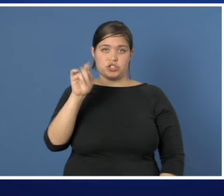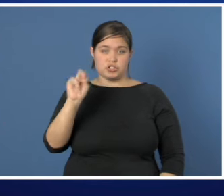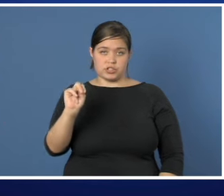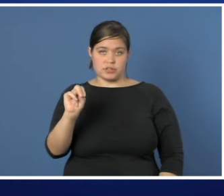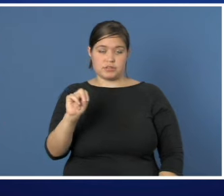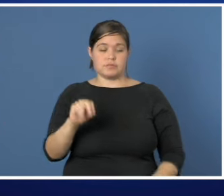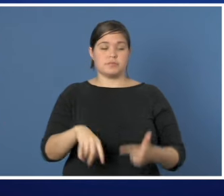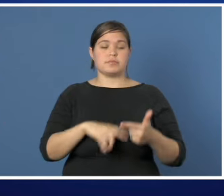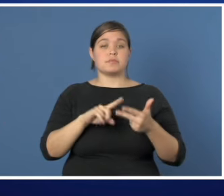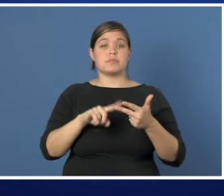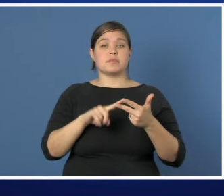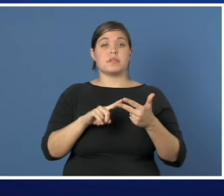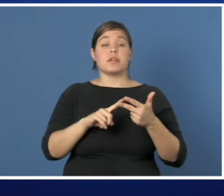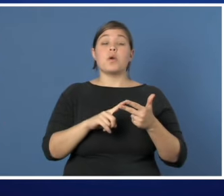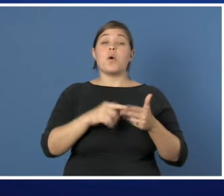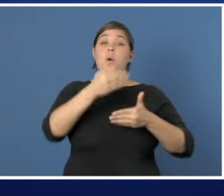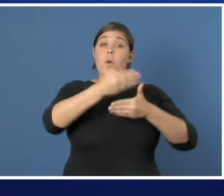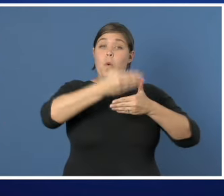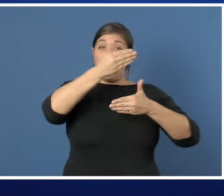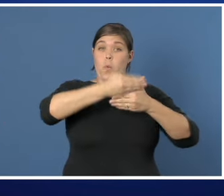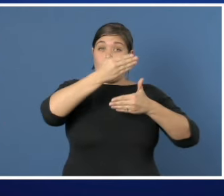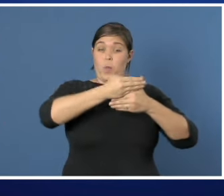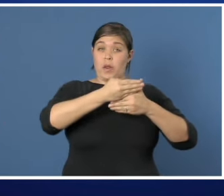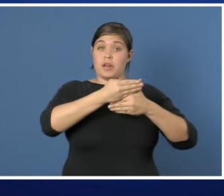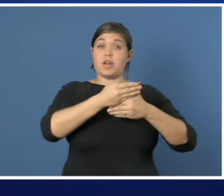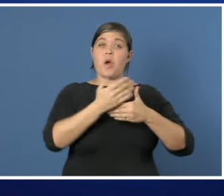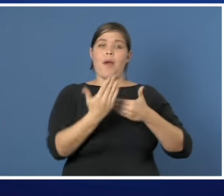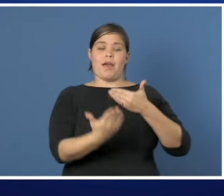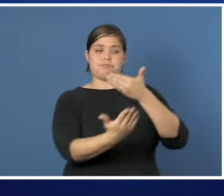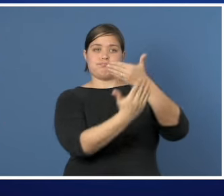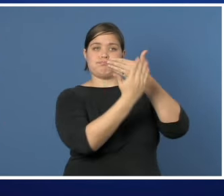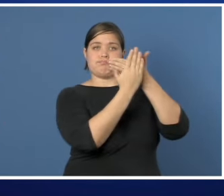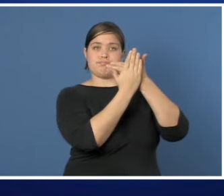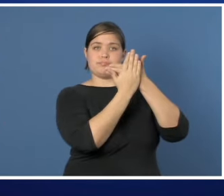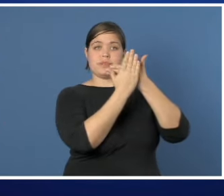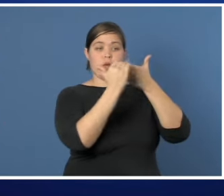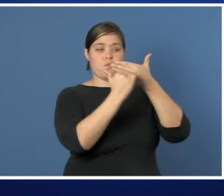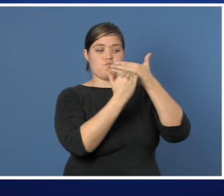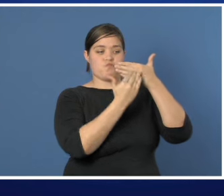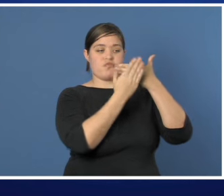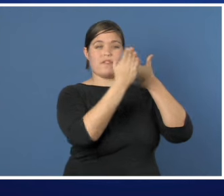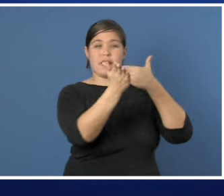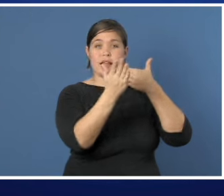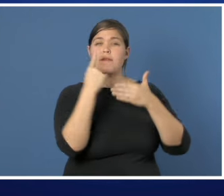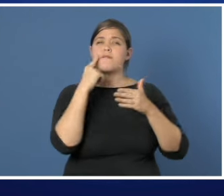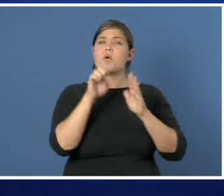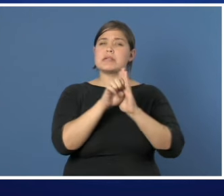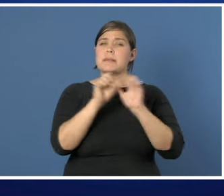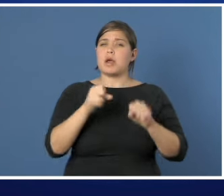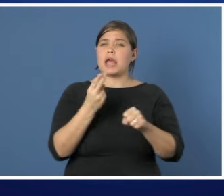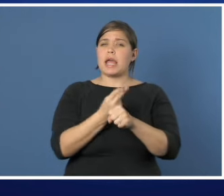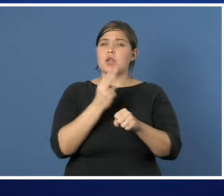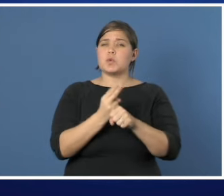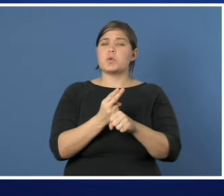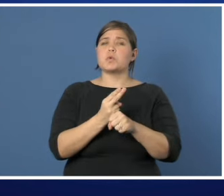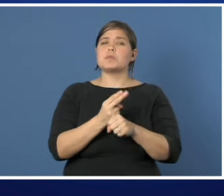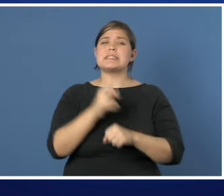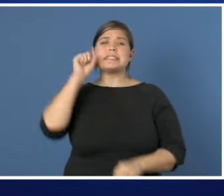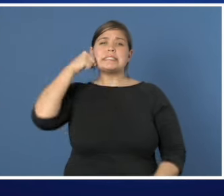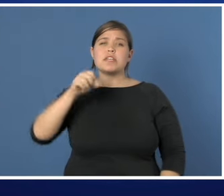Install temporary window reflectors for use between windows and drapes, such